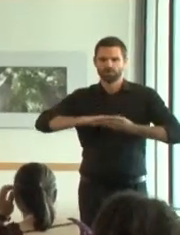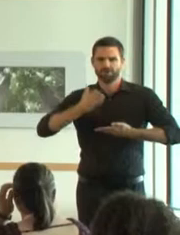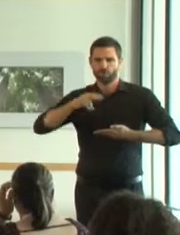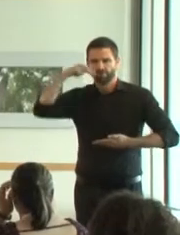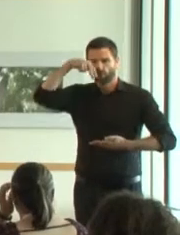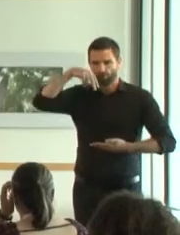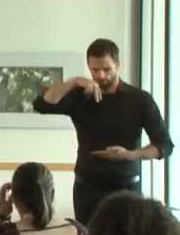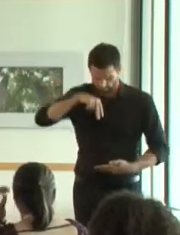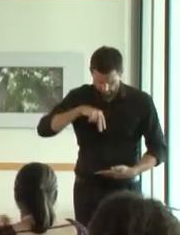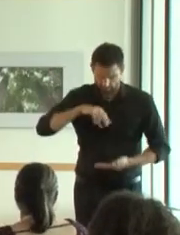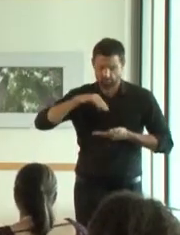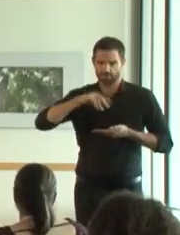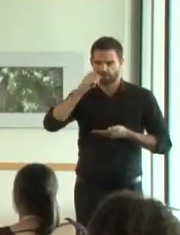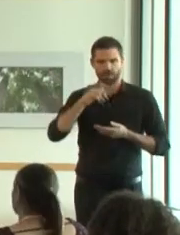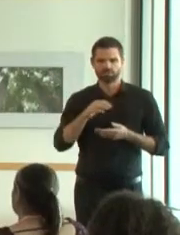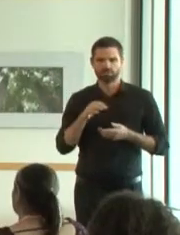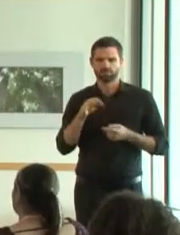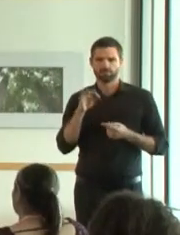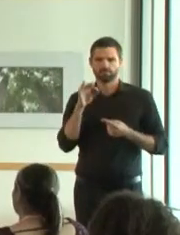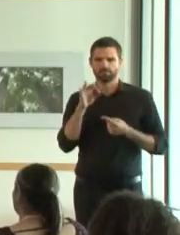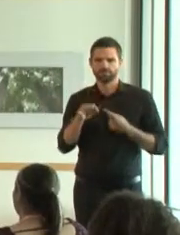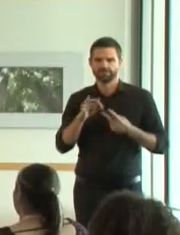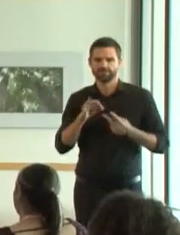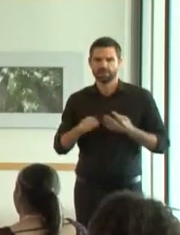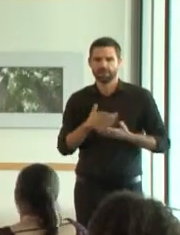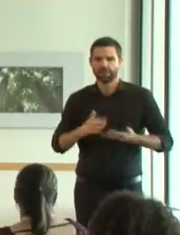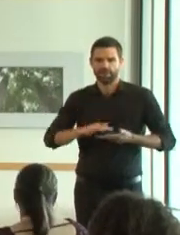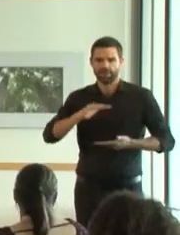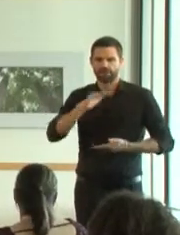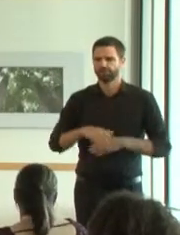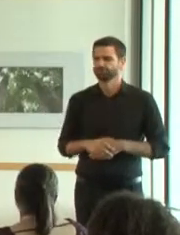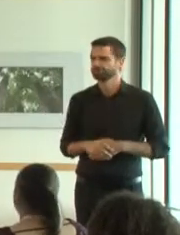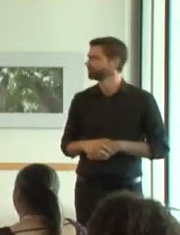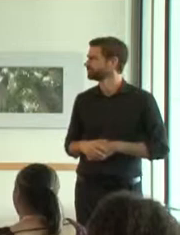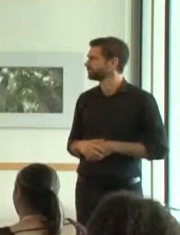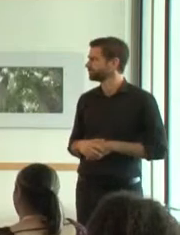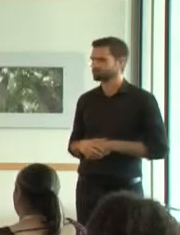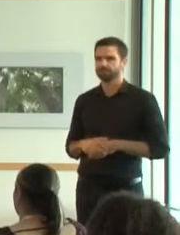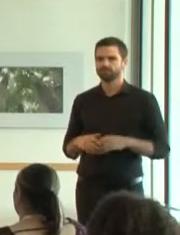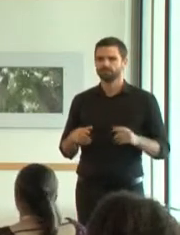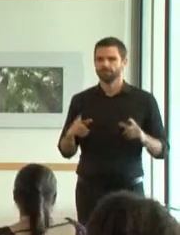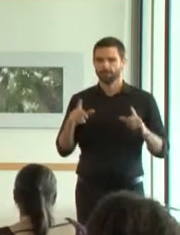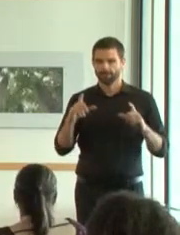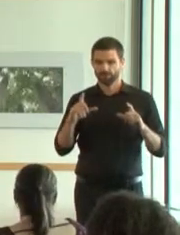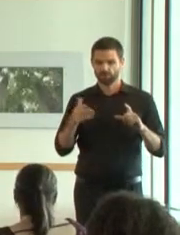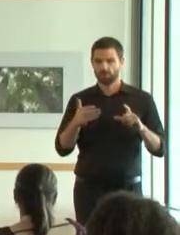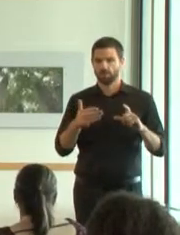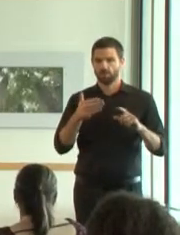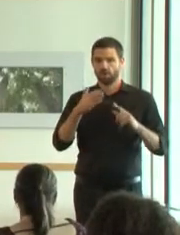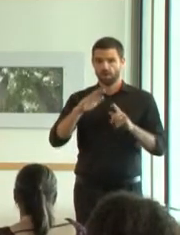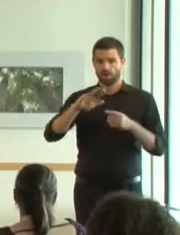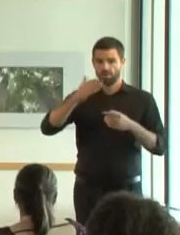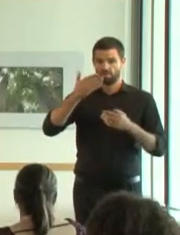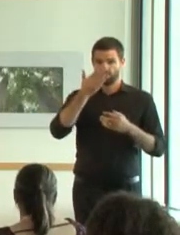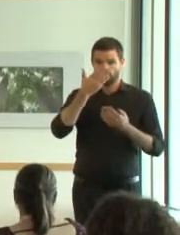each of these layers are specifiable. What that means is when you look at a picture, our top layer is a little bit low resolution, looks a